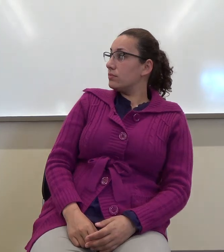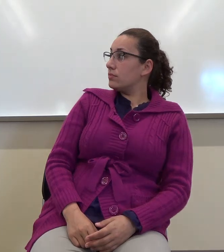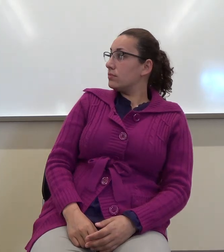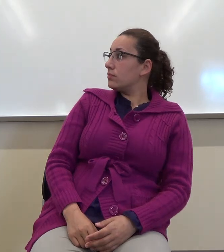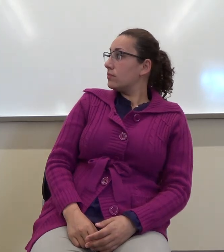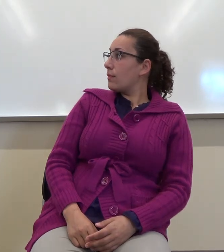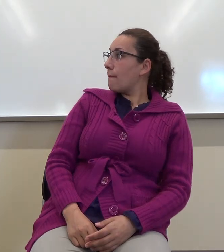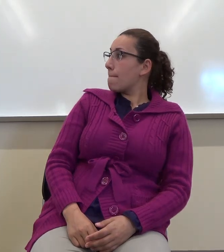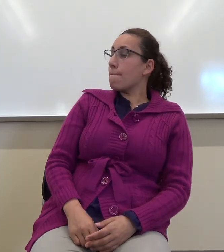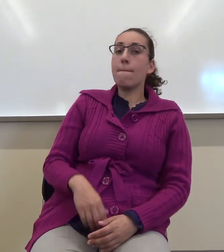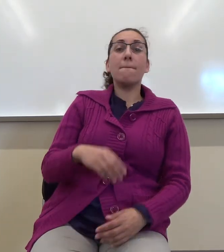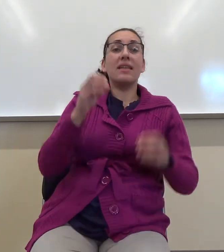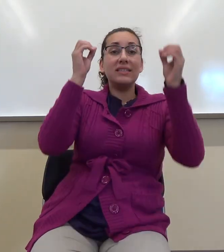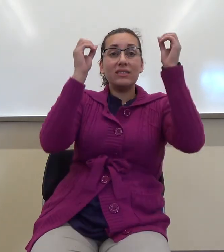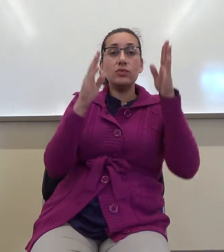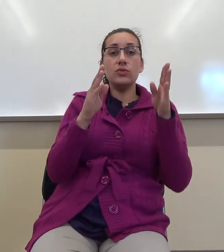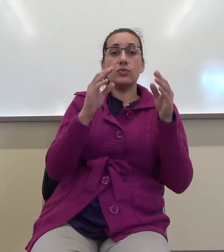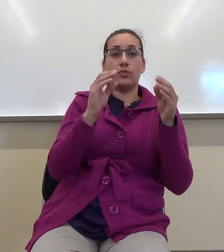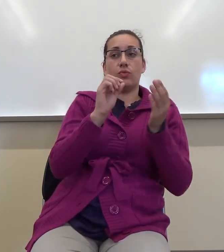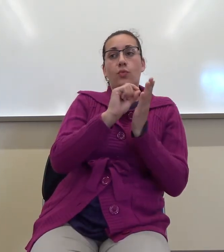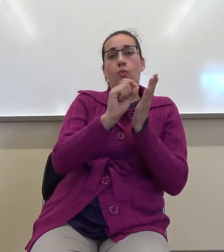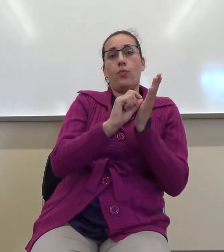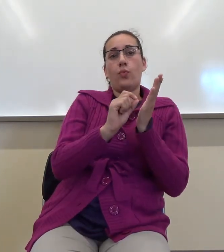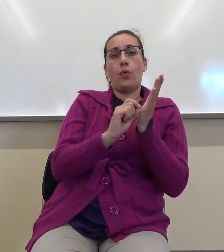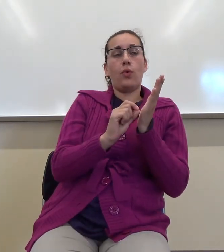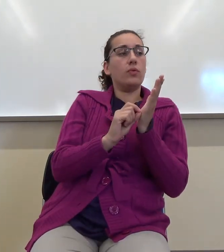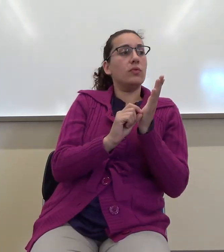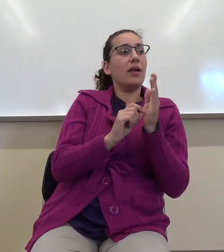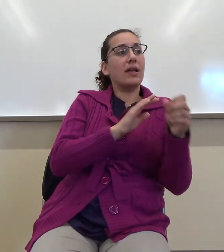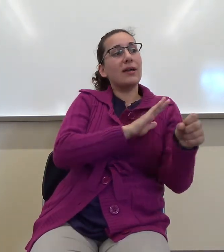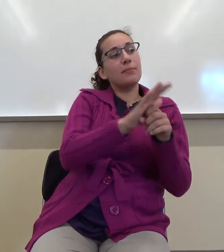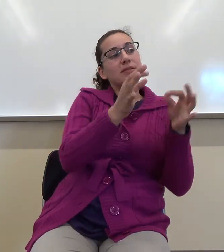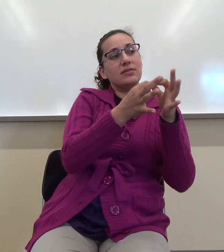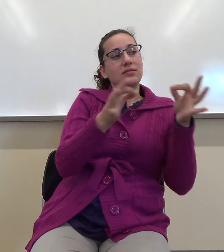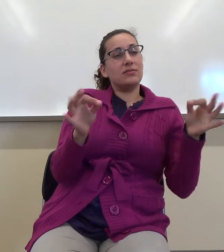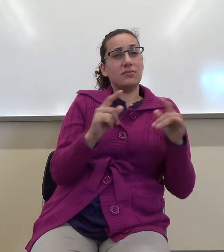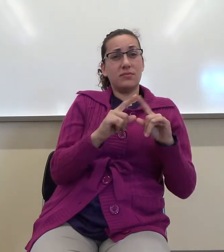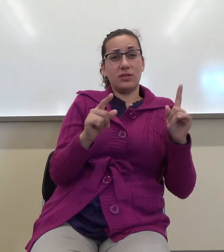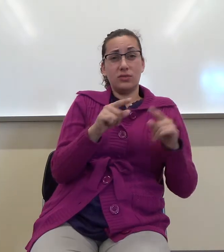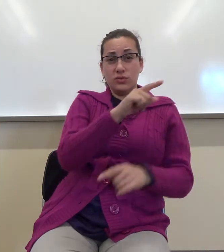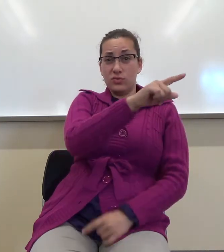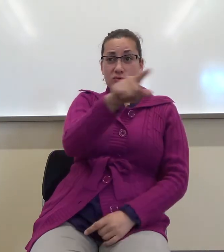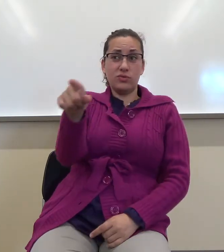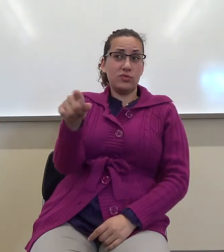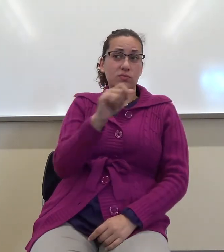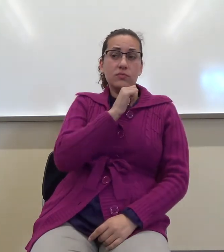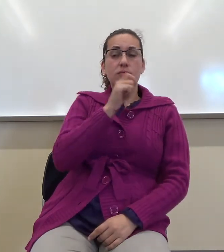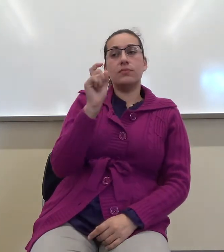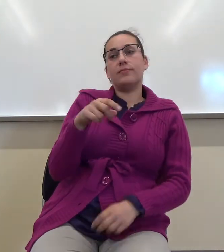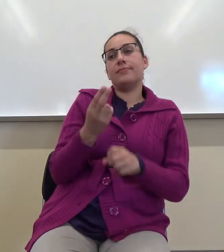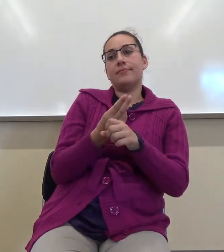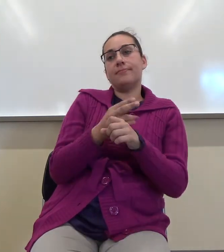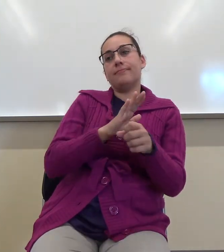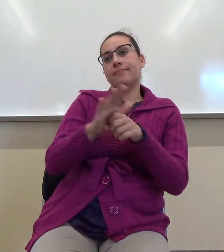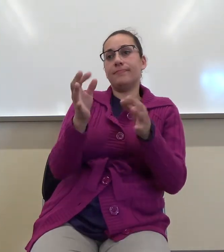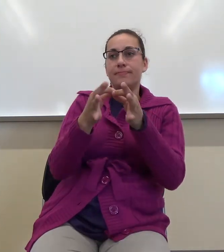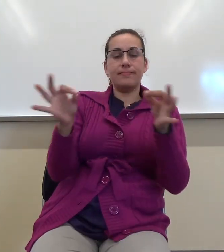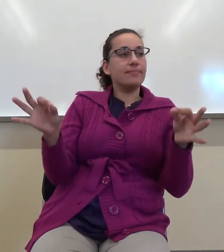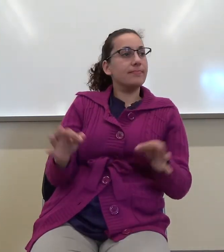has complete sentences here, but you don't necessarily have to put it in complete sentences, okay? As long as you've got,